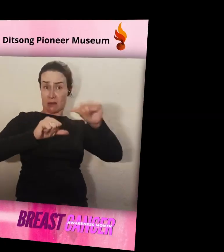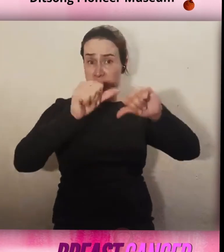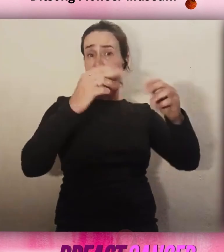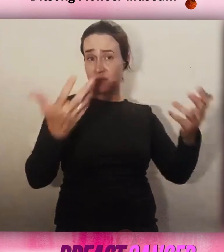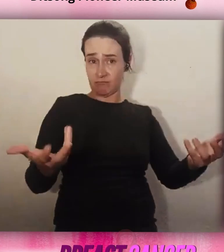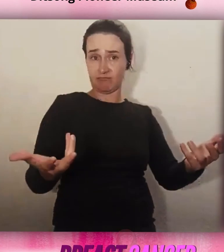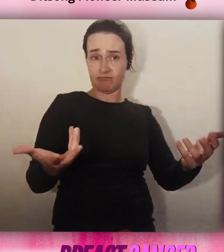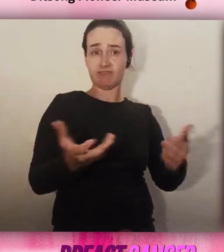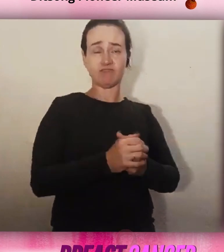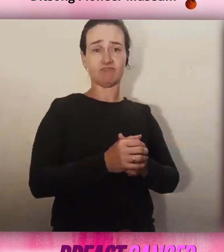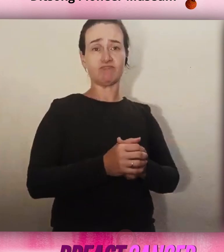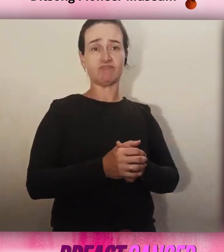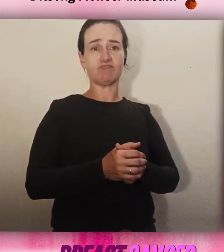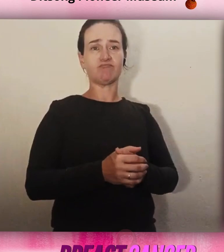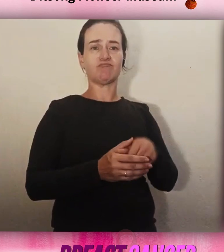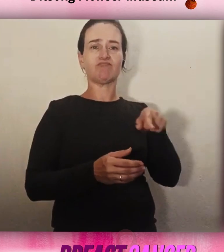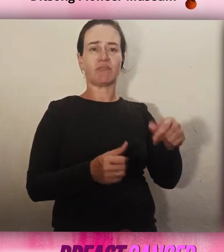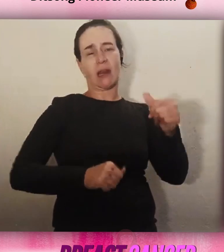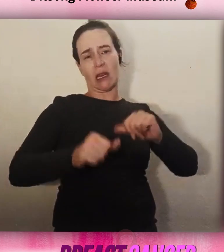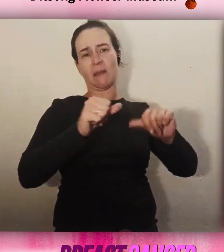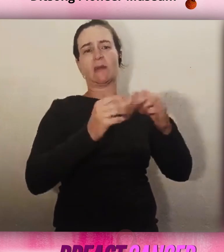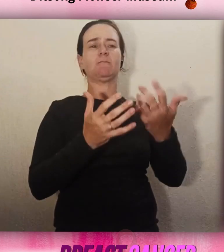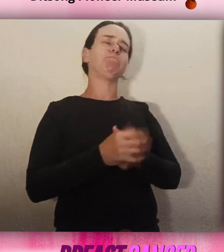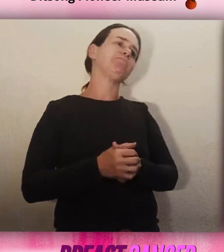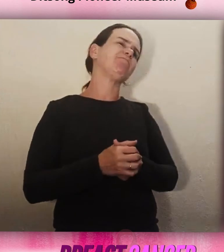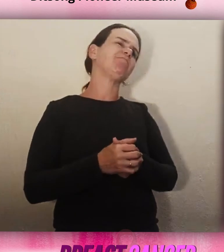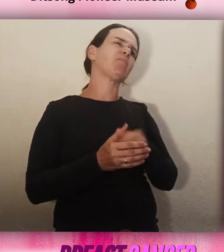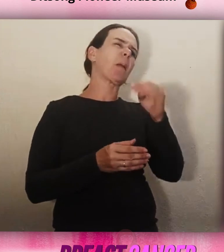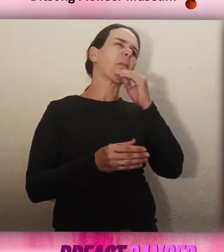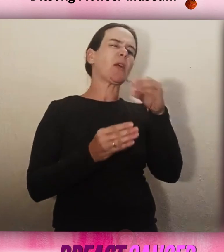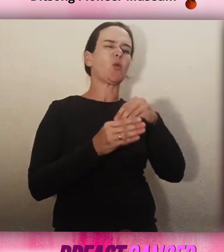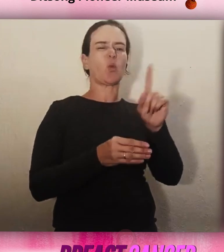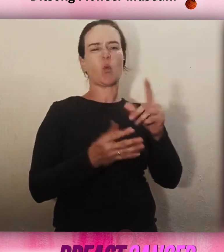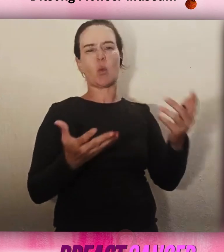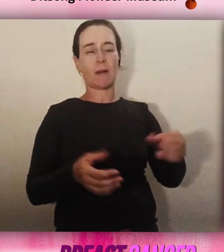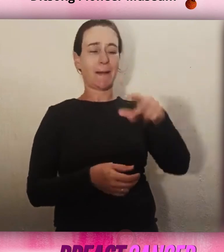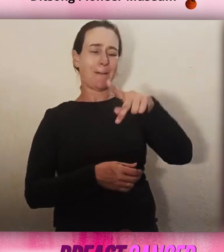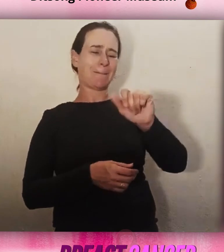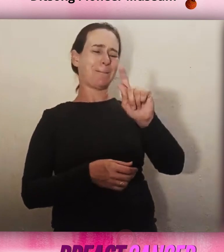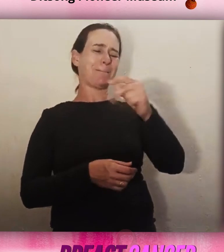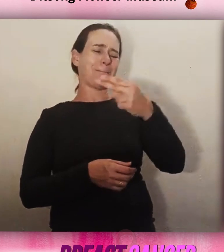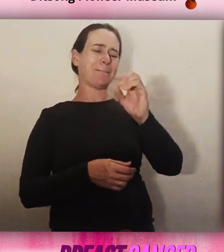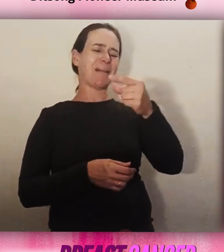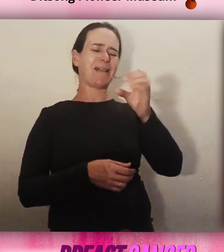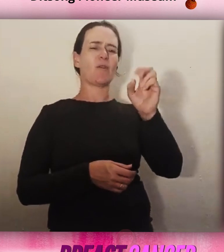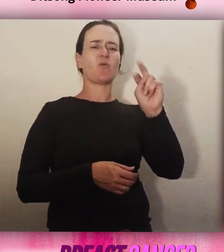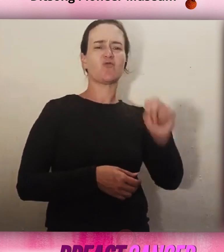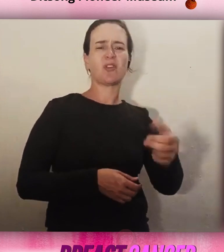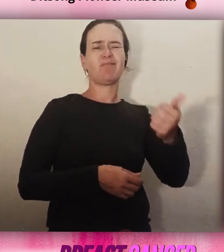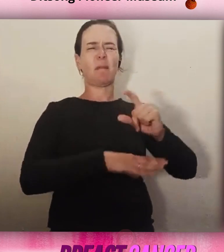like chemical, as we call it, factors or causes, which is exposure